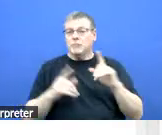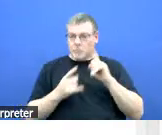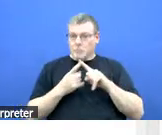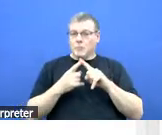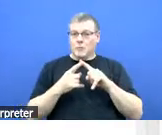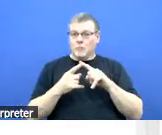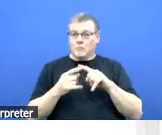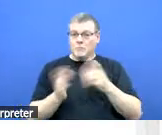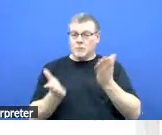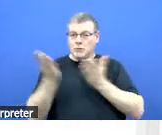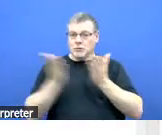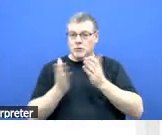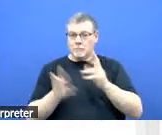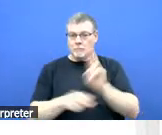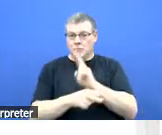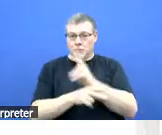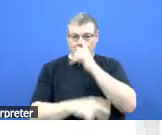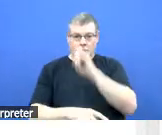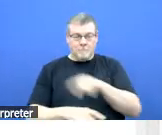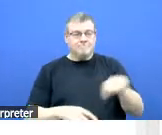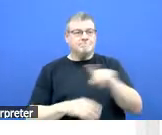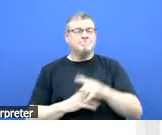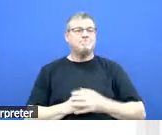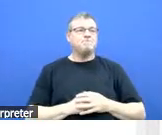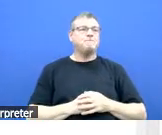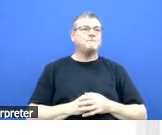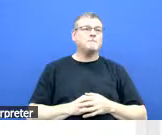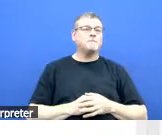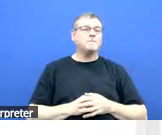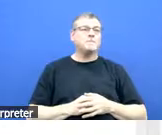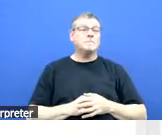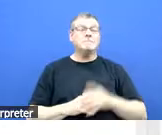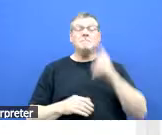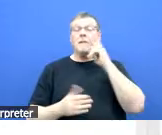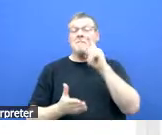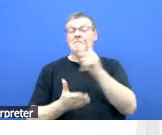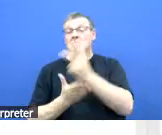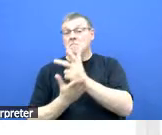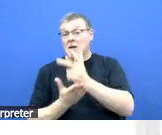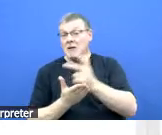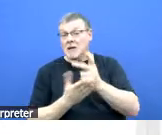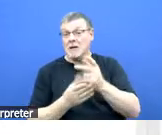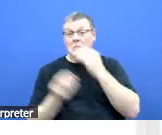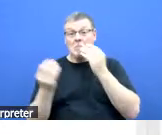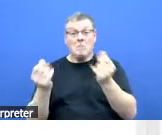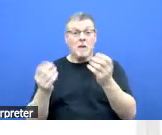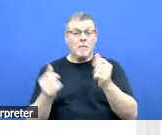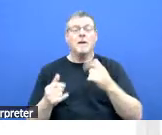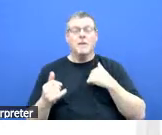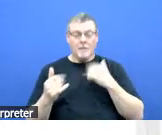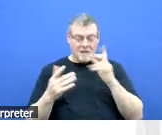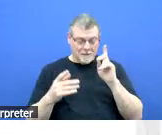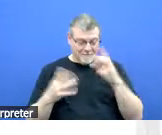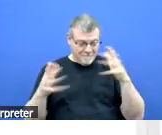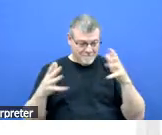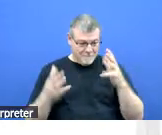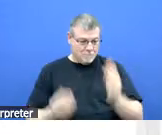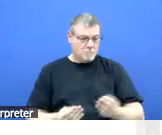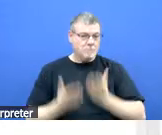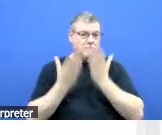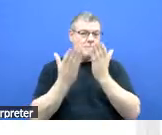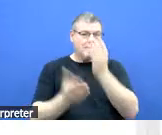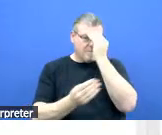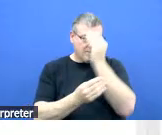this redevelopment use. As it relates to parking throughout the mall property, we did provide information to you as